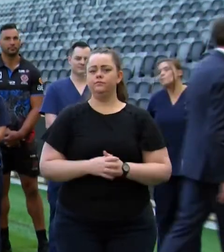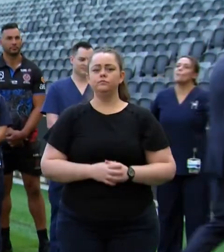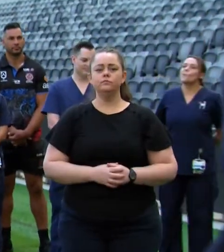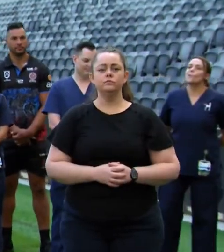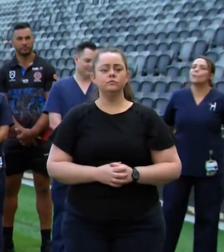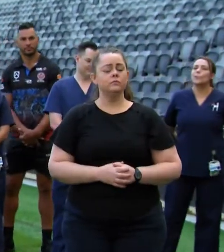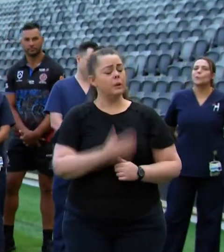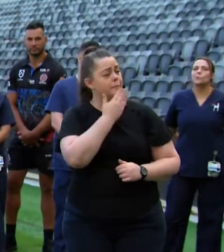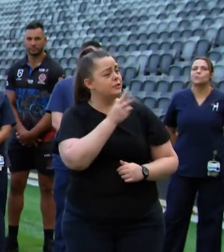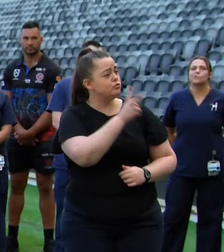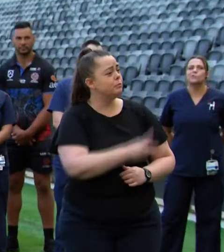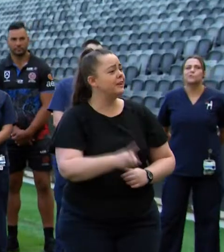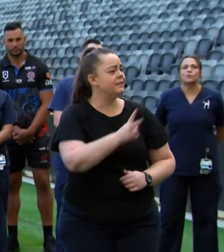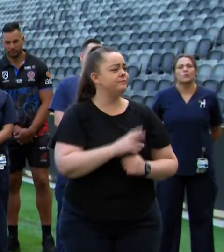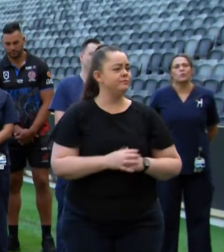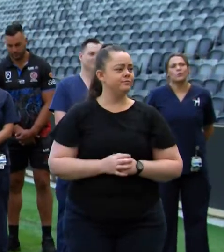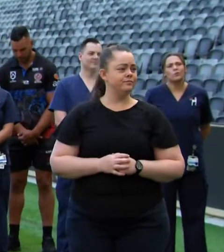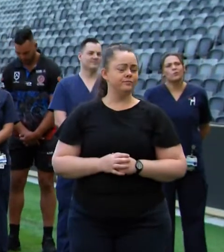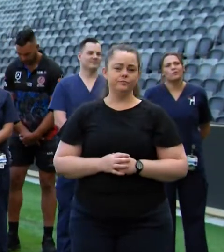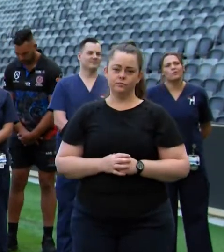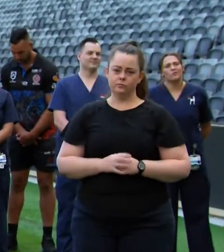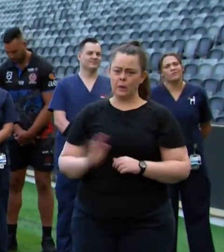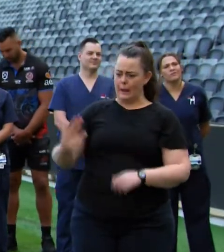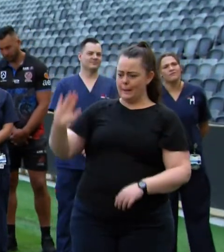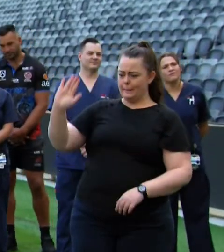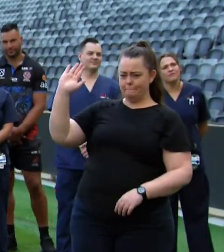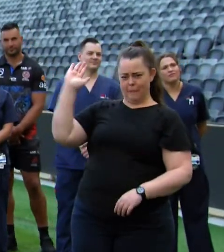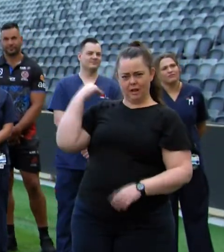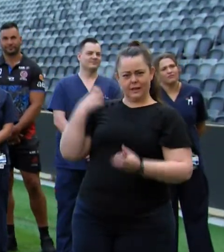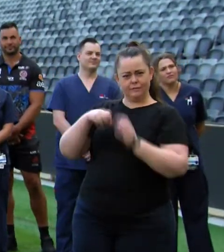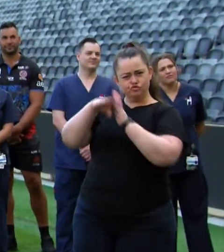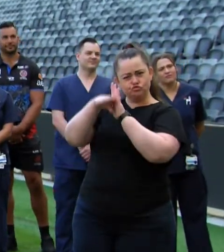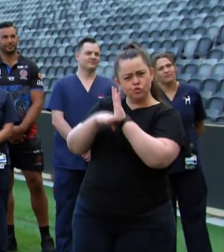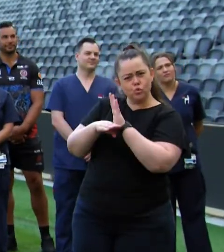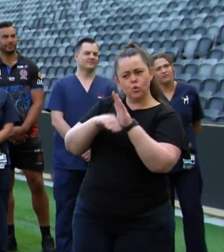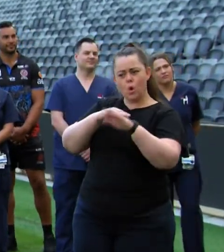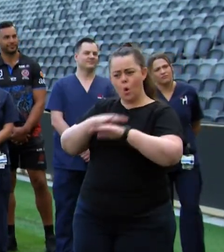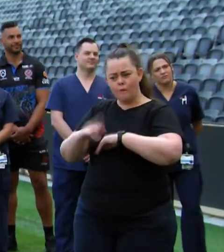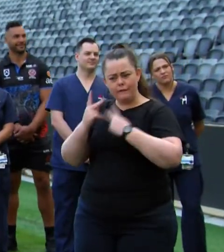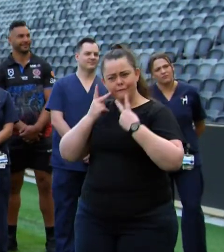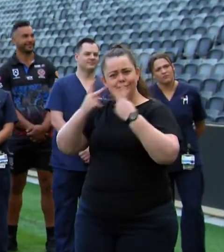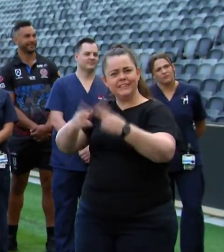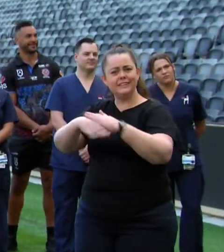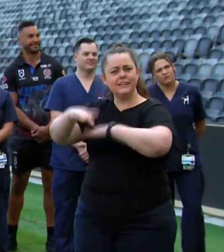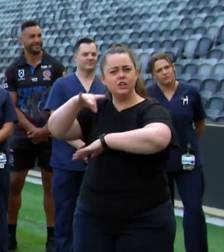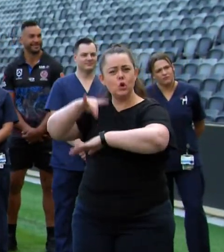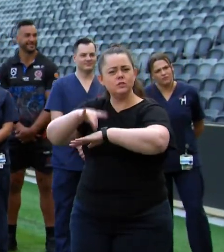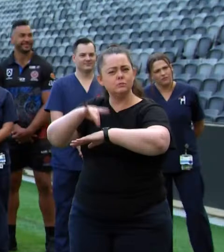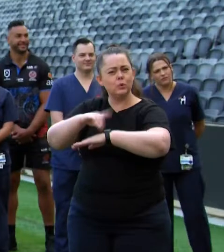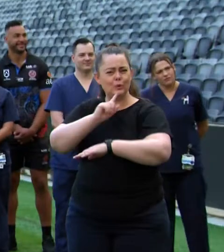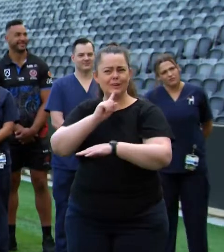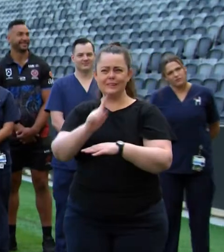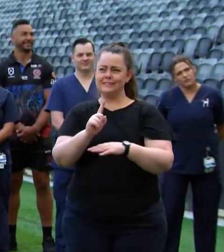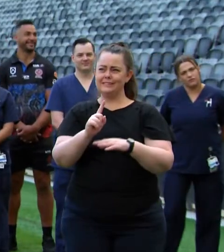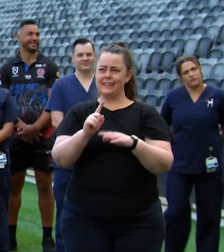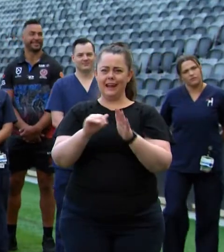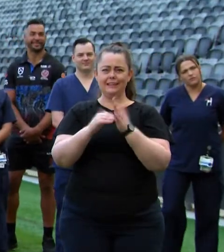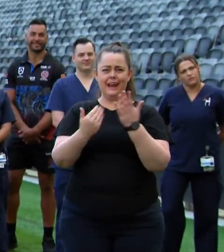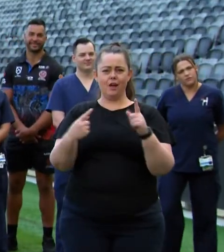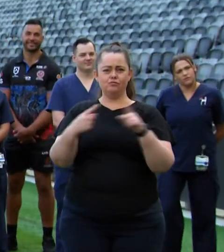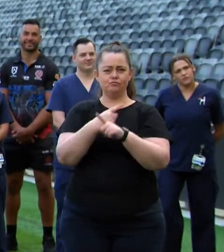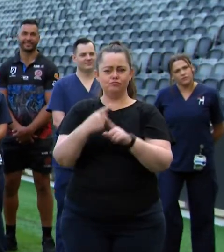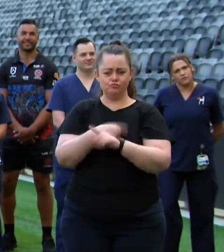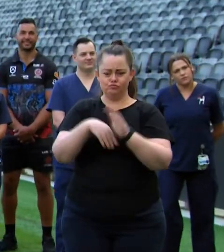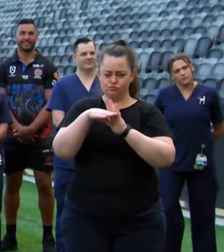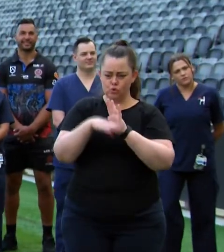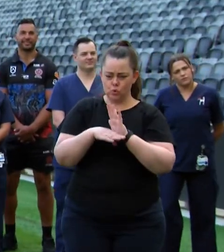Sorry, Clinton, could you ask the What question? actually changes to these guidelines? Because previously we were told there was flexibility, and when you mentioned that doctors can still